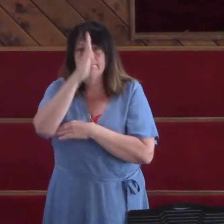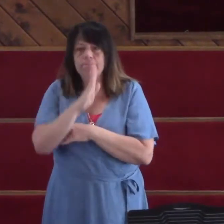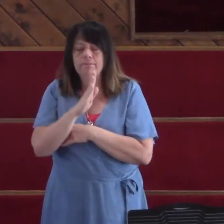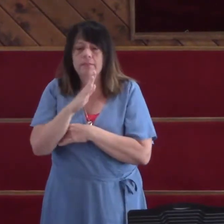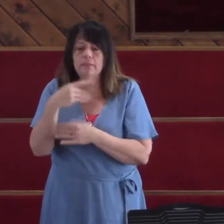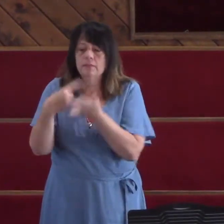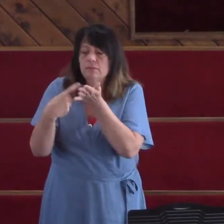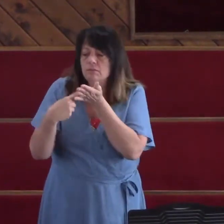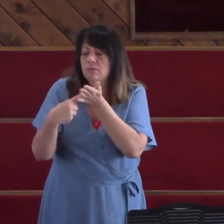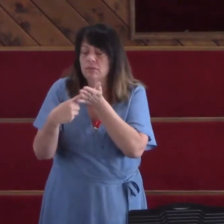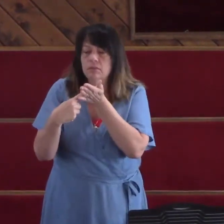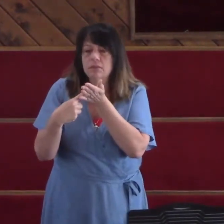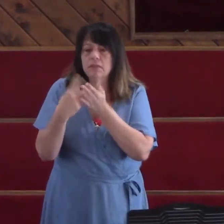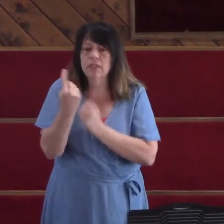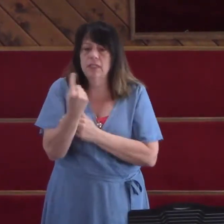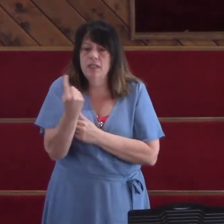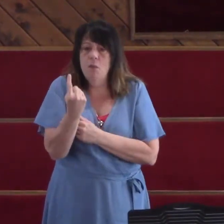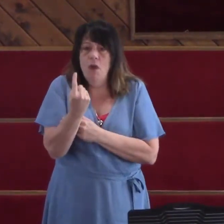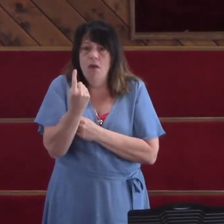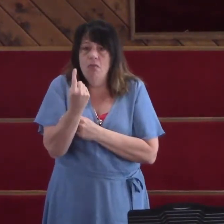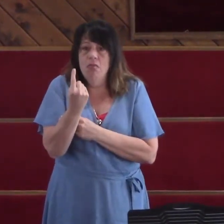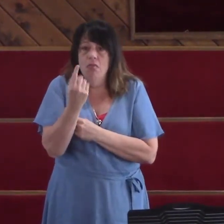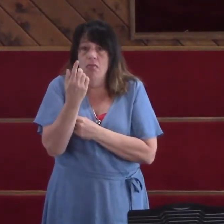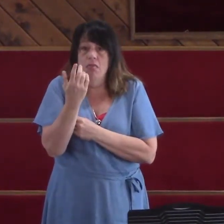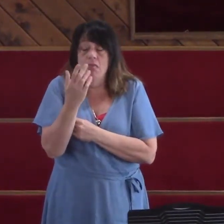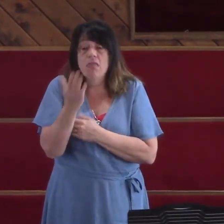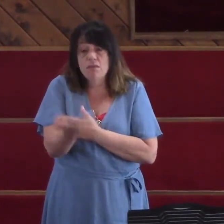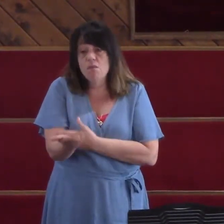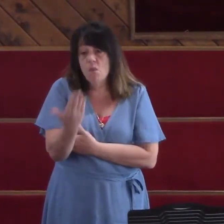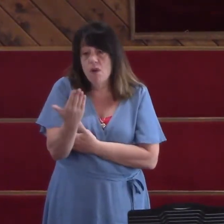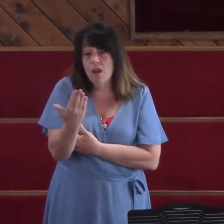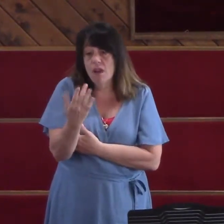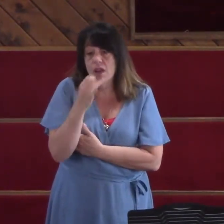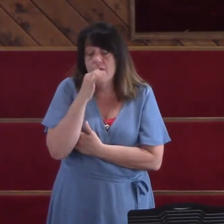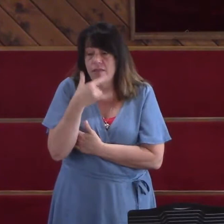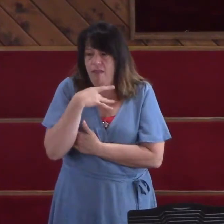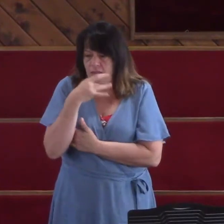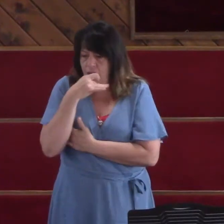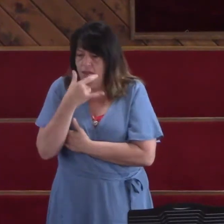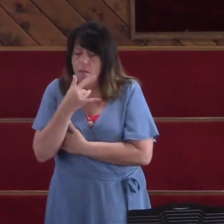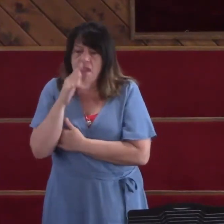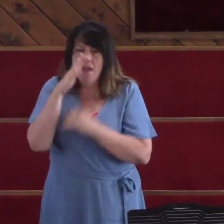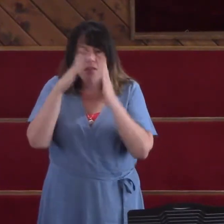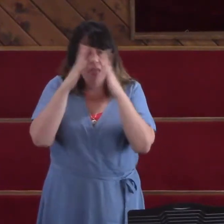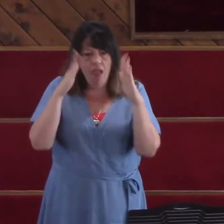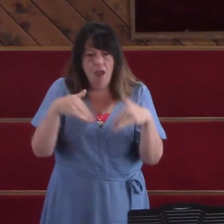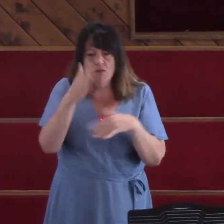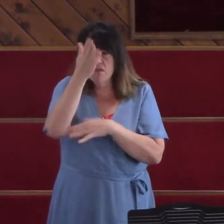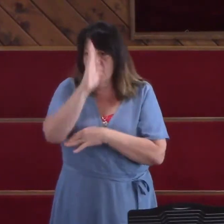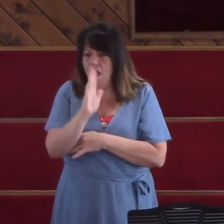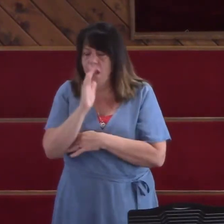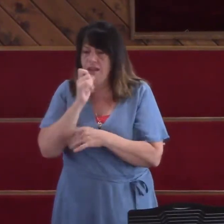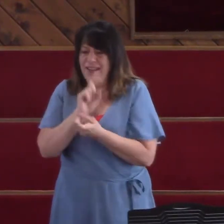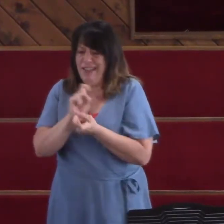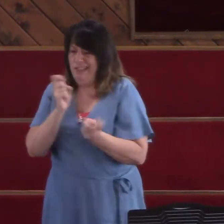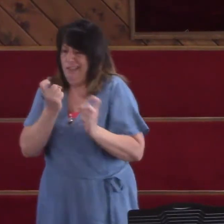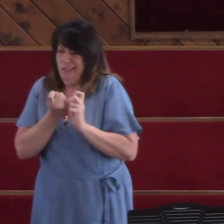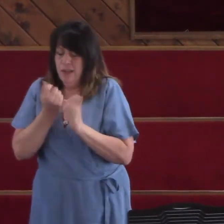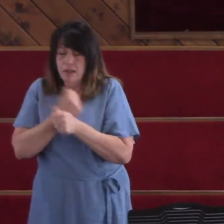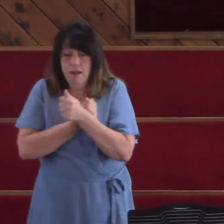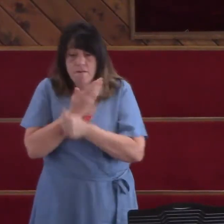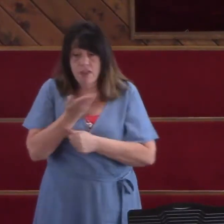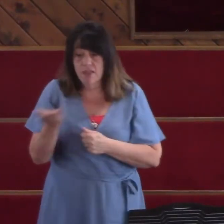They said that they just didn't like this. Said they like to be in the house of God, and it had changed everything